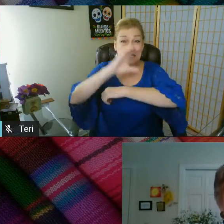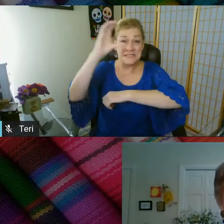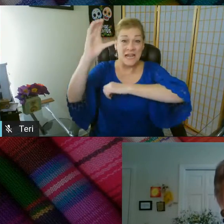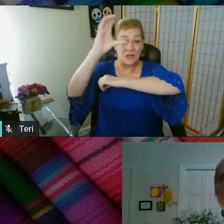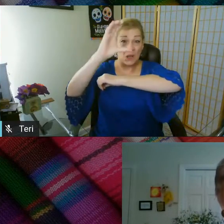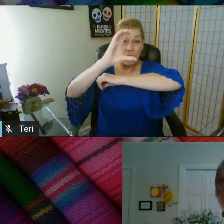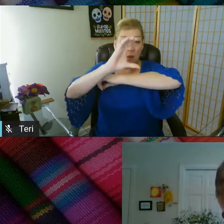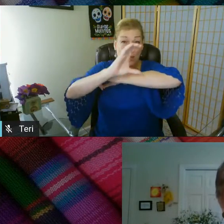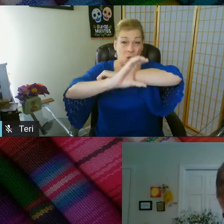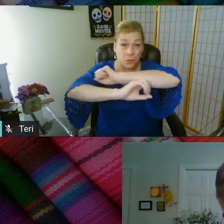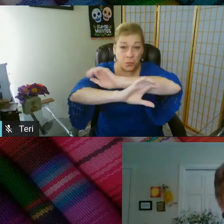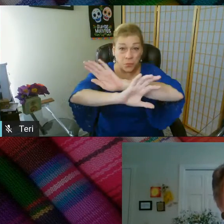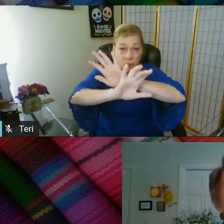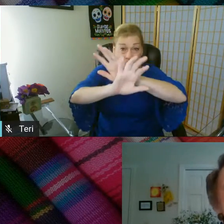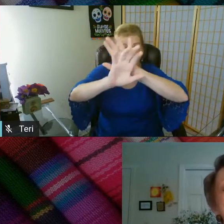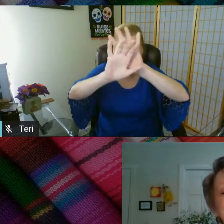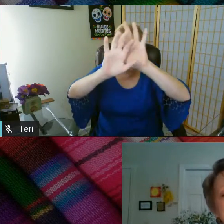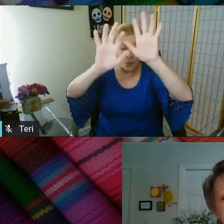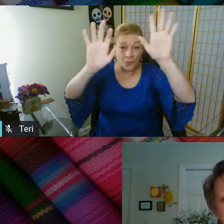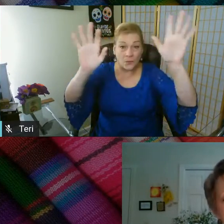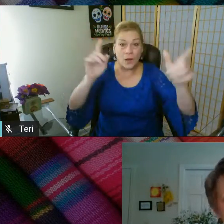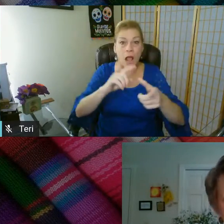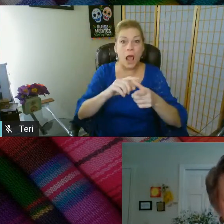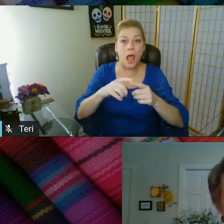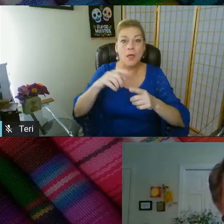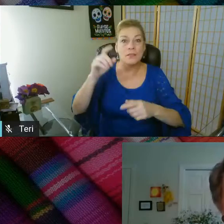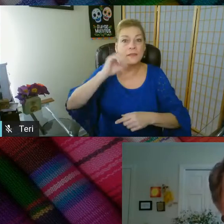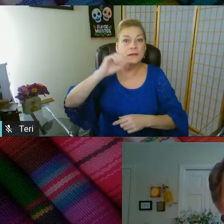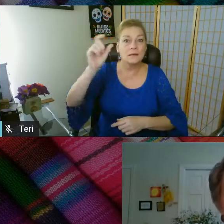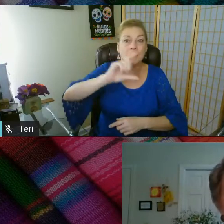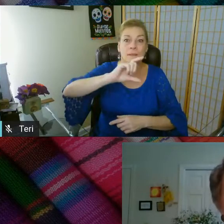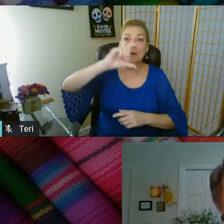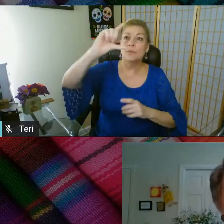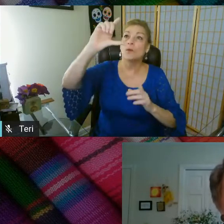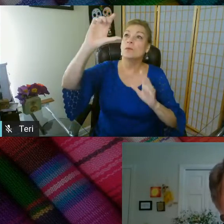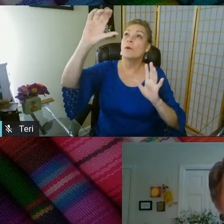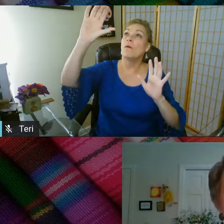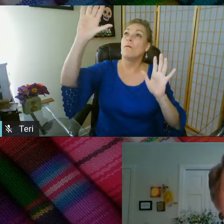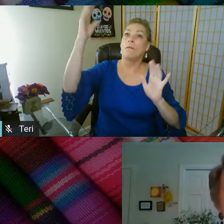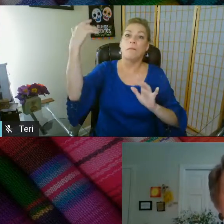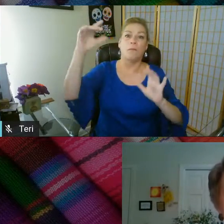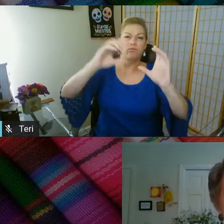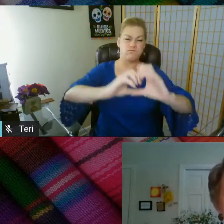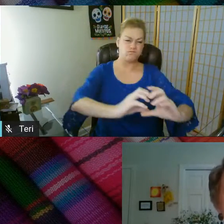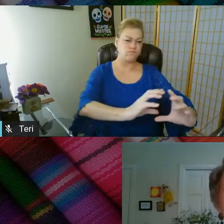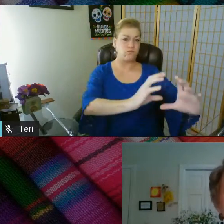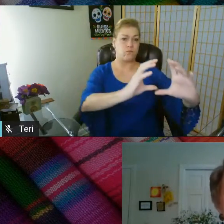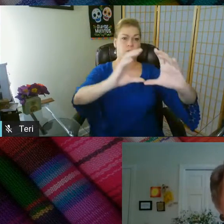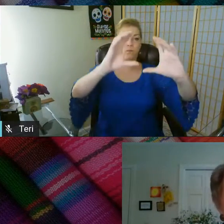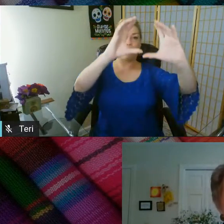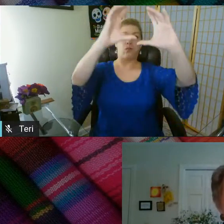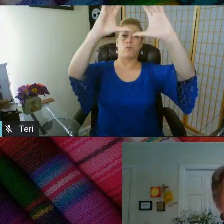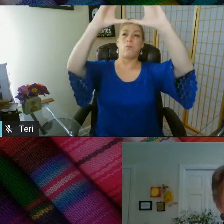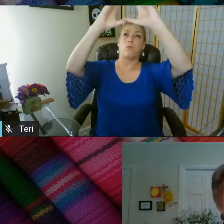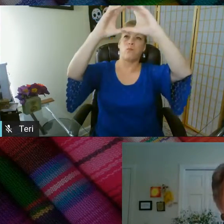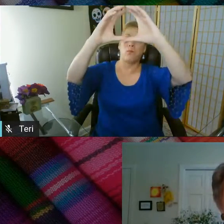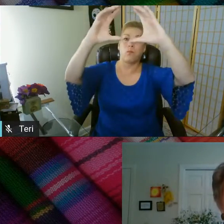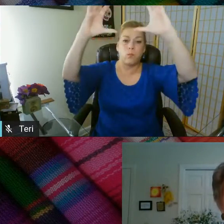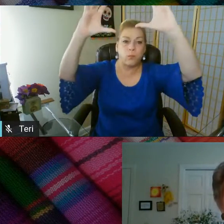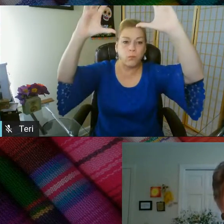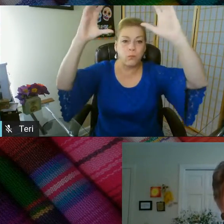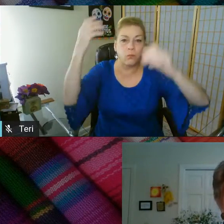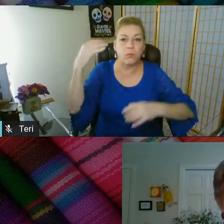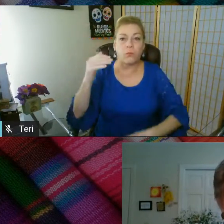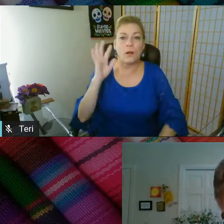goodness. Yes. And then the moon just came out in all of her glory, swelling up to the full moon, of course, that we